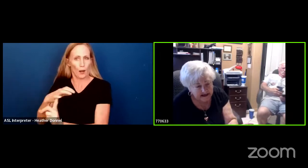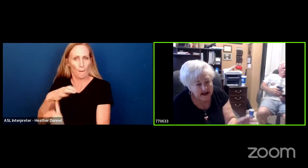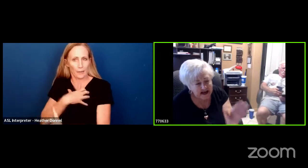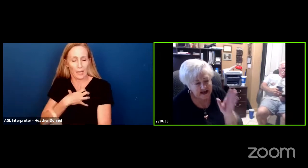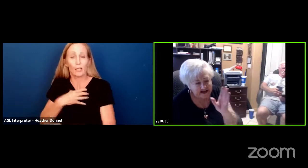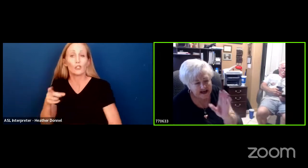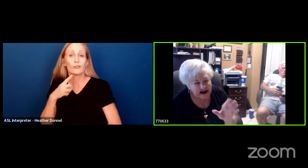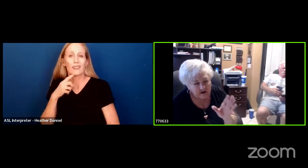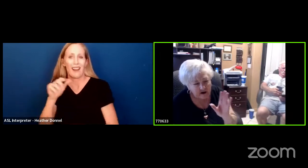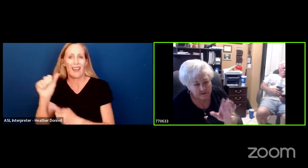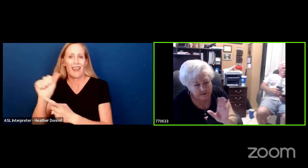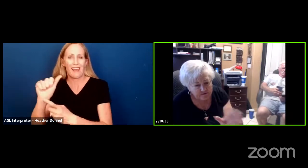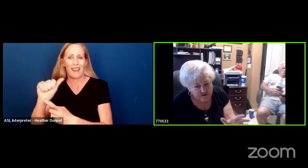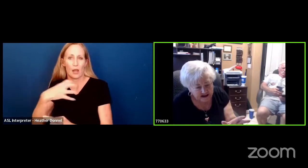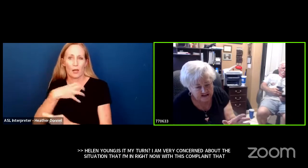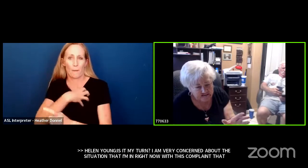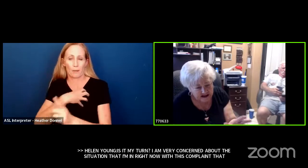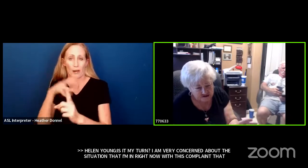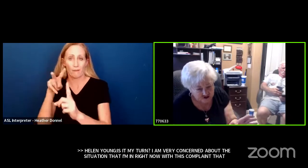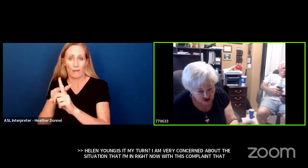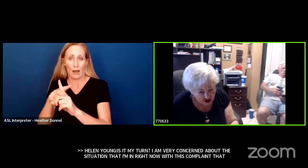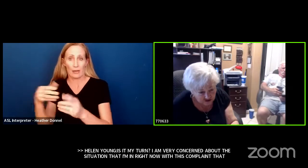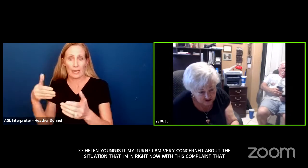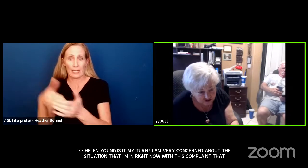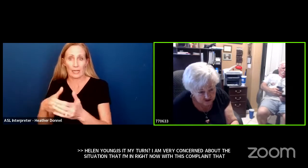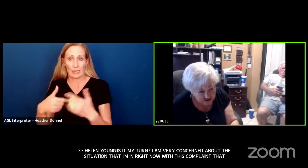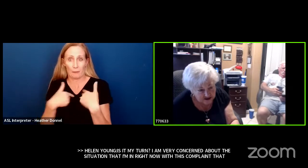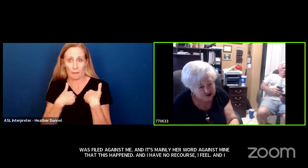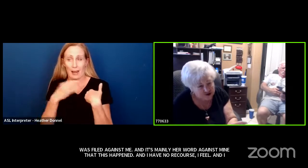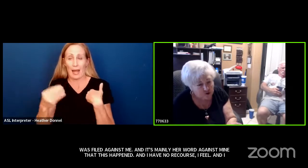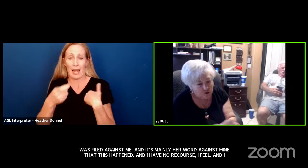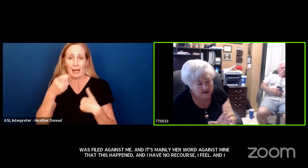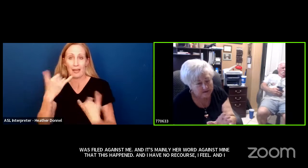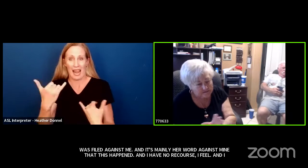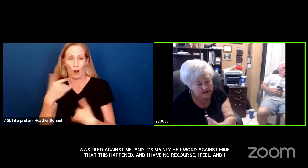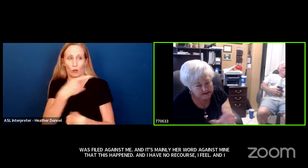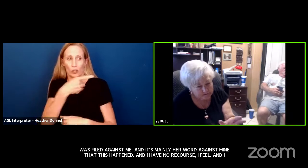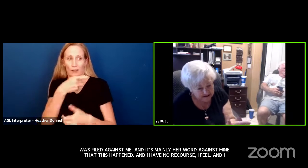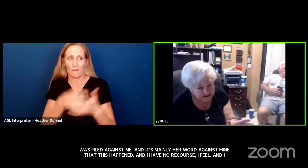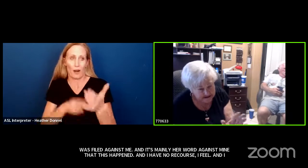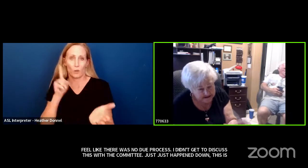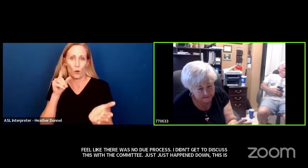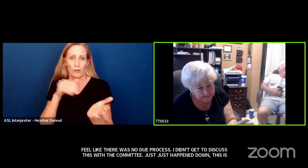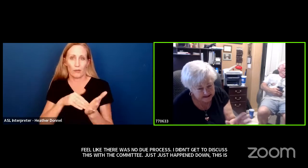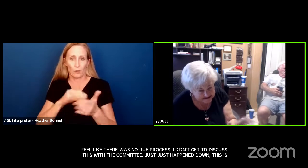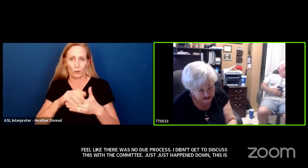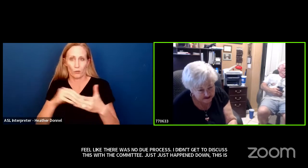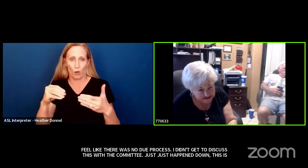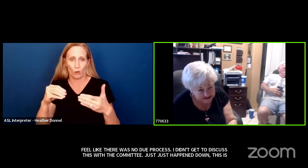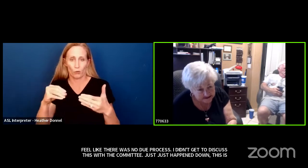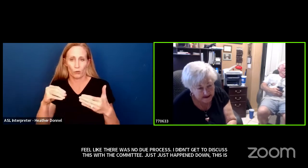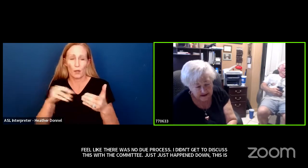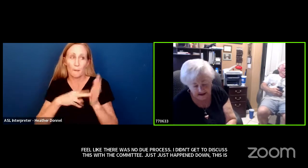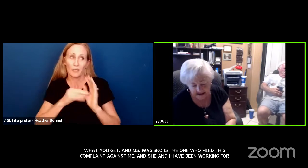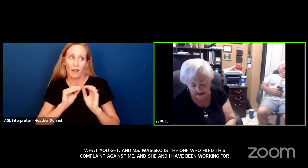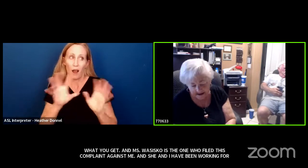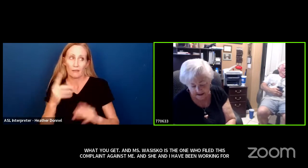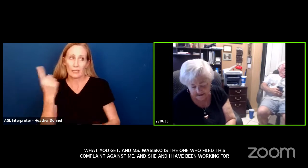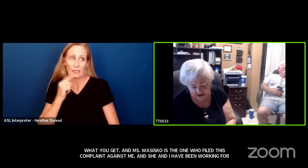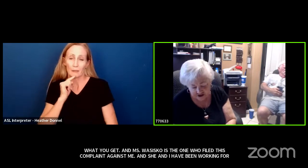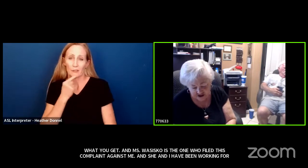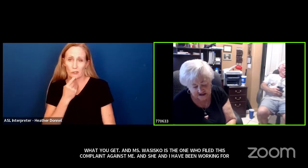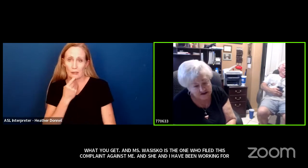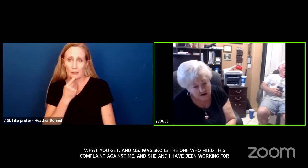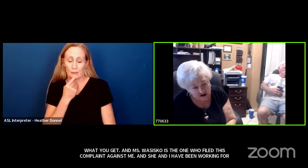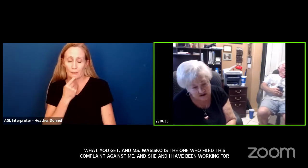against me, and now I've been fined $1,000. So it must mean that it's something serious.